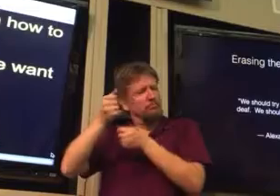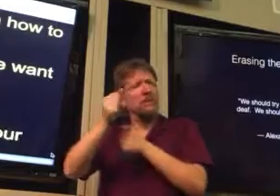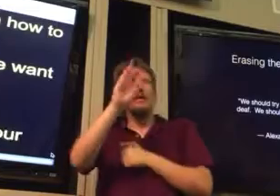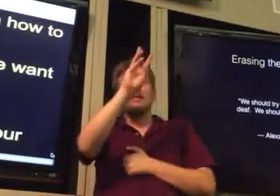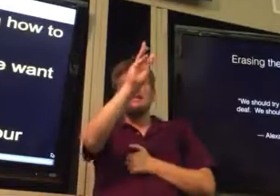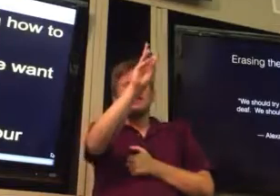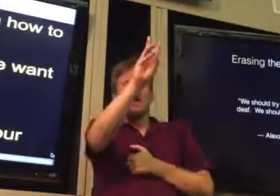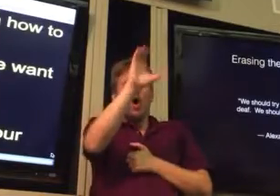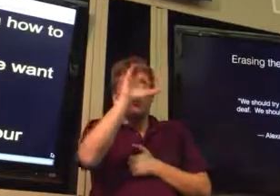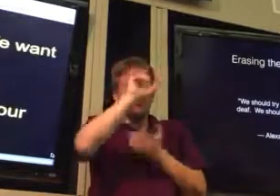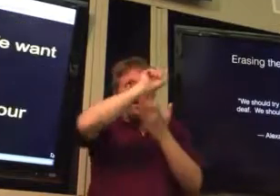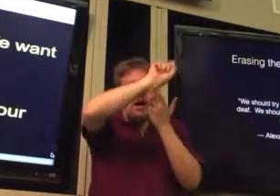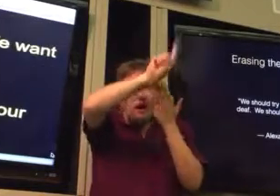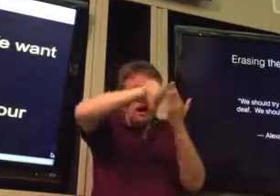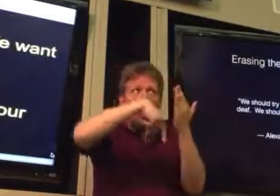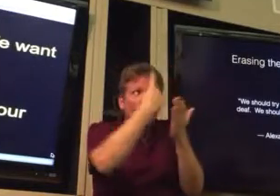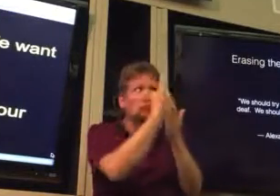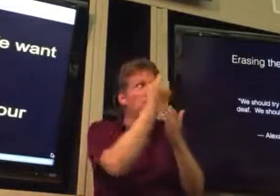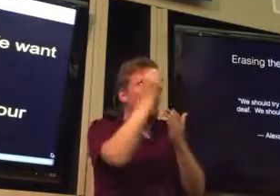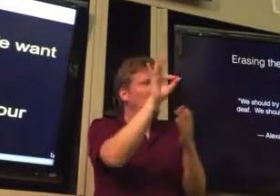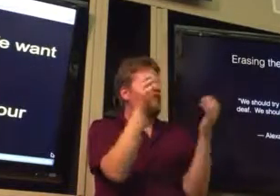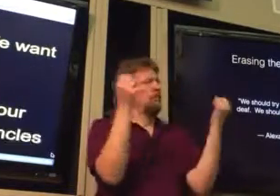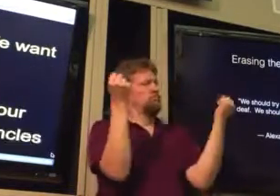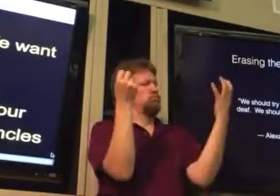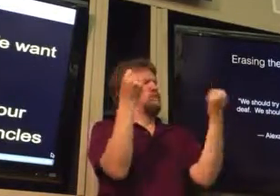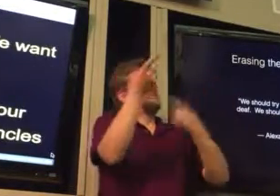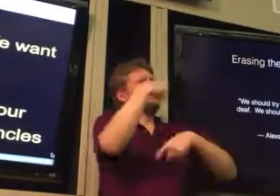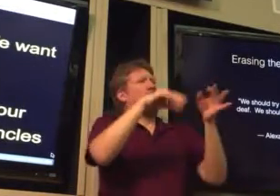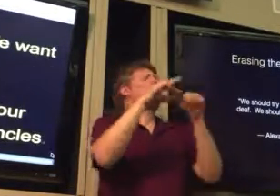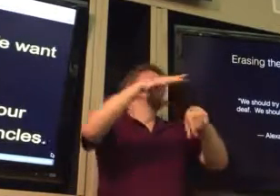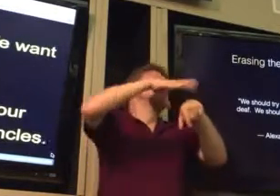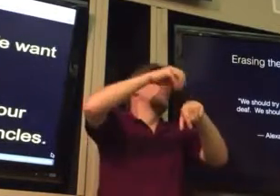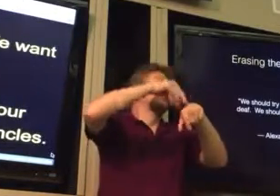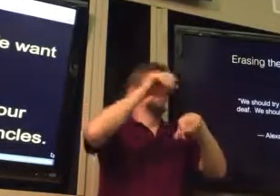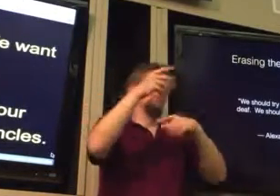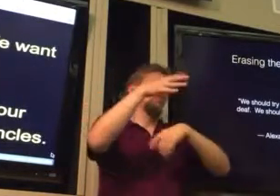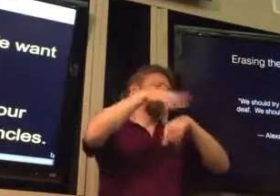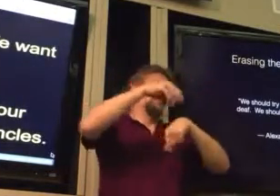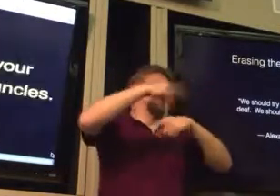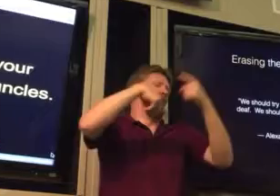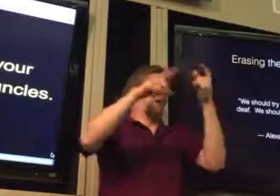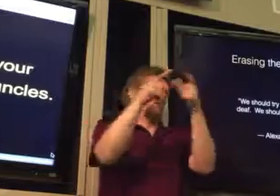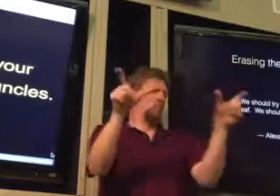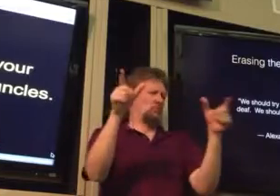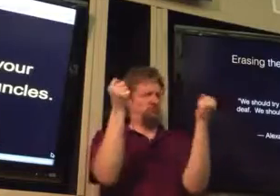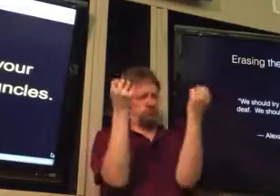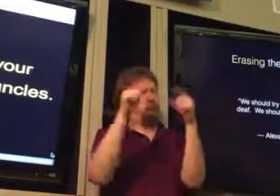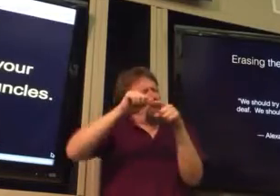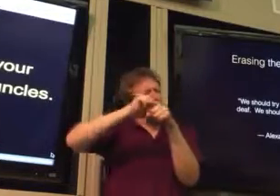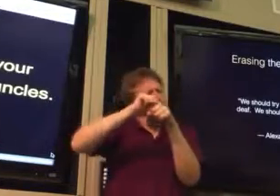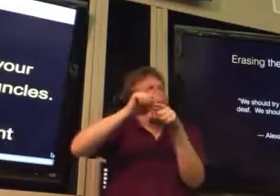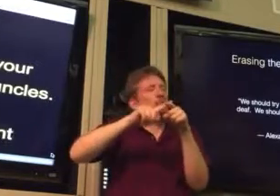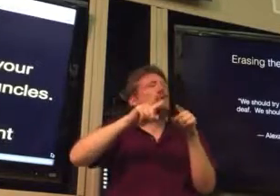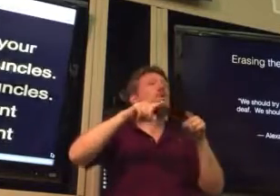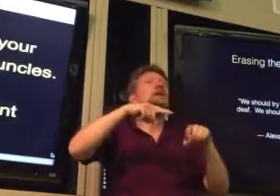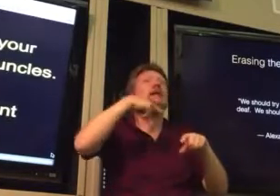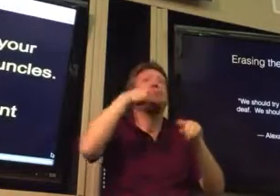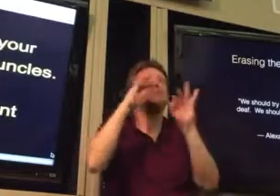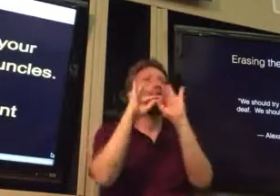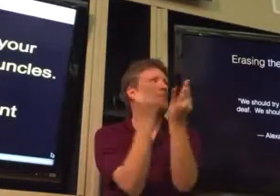the government pays for 600 hours of sign language or Swedish Sign Language instruction to the